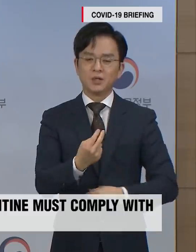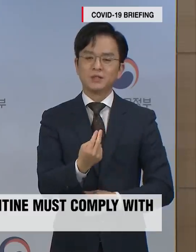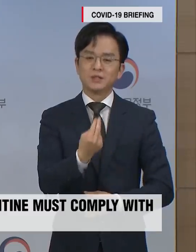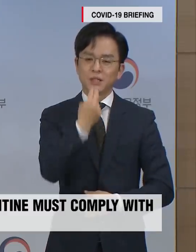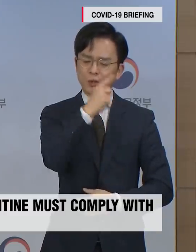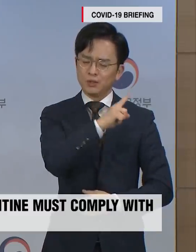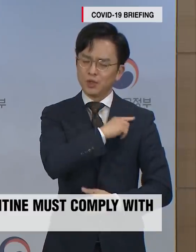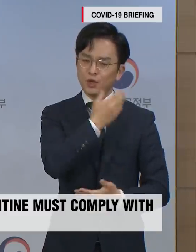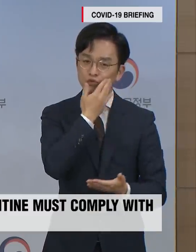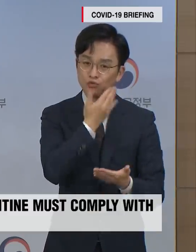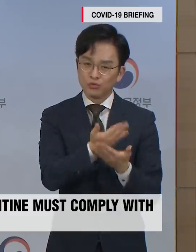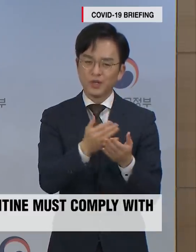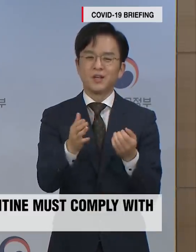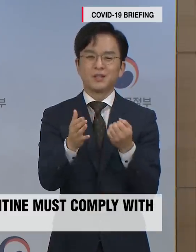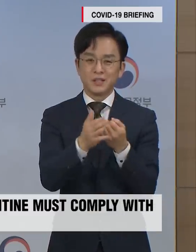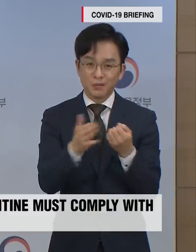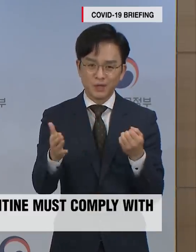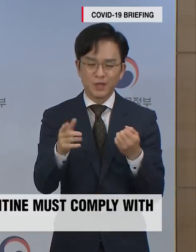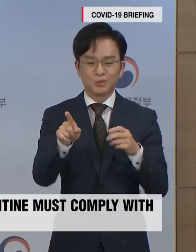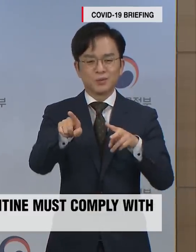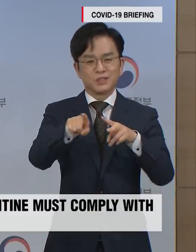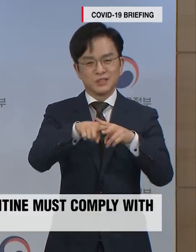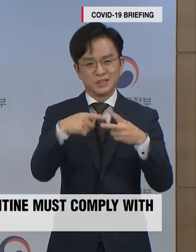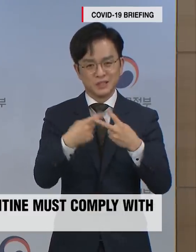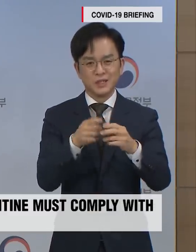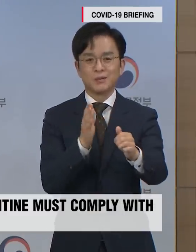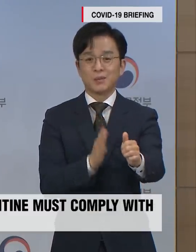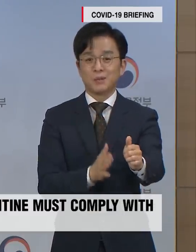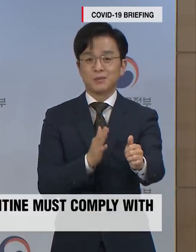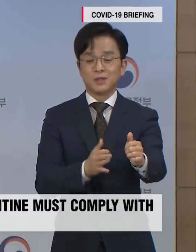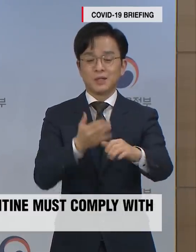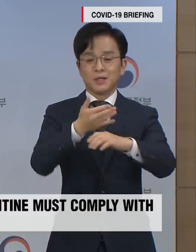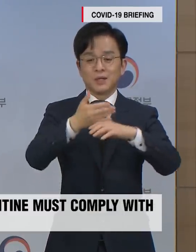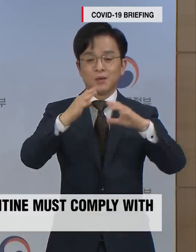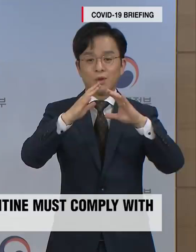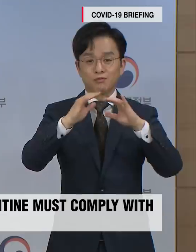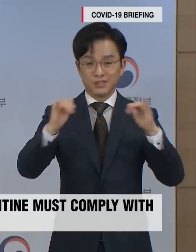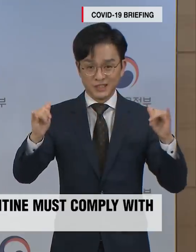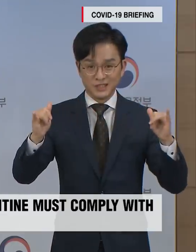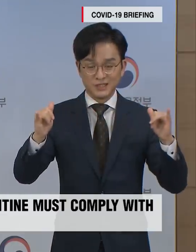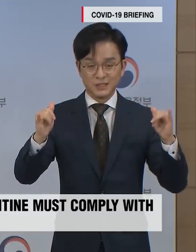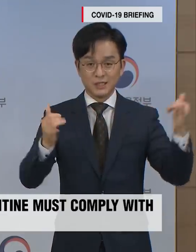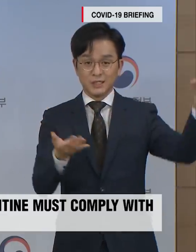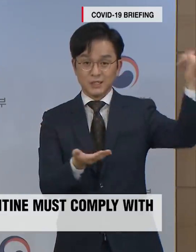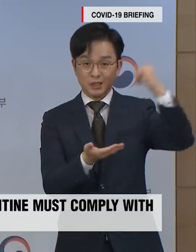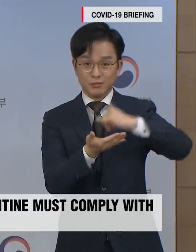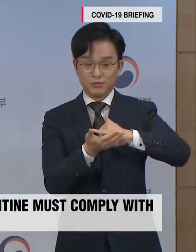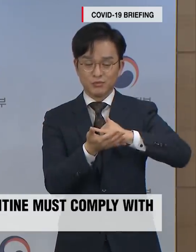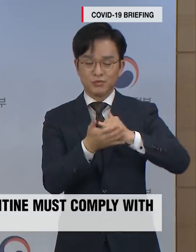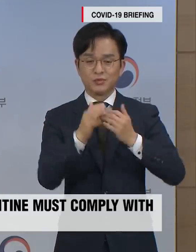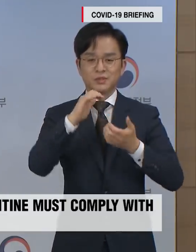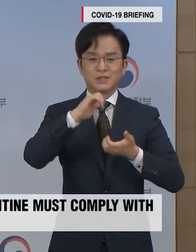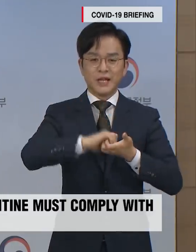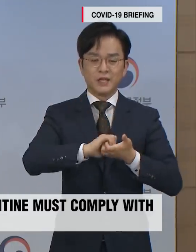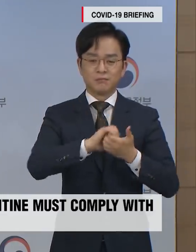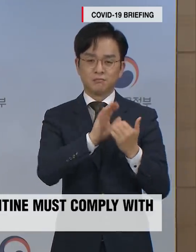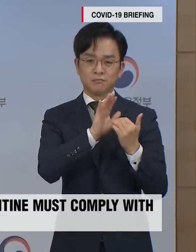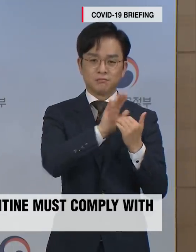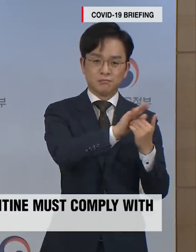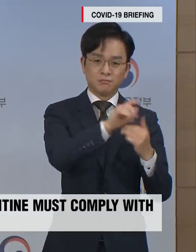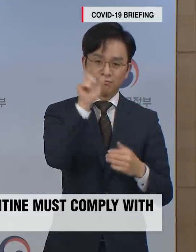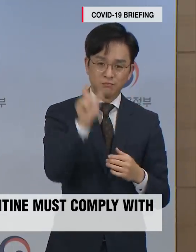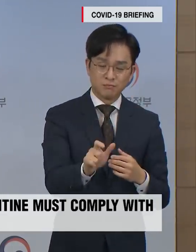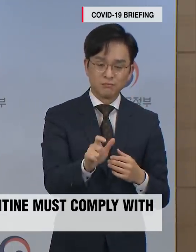ensure the safety of our citizens, and we want to ask you to actually handle the inconveniences. So